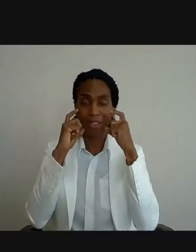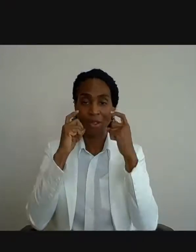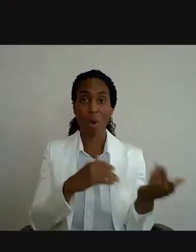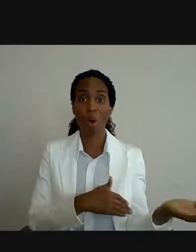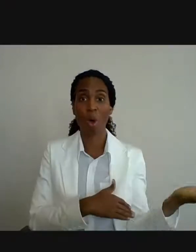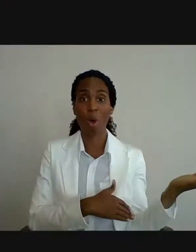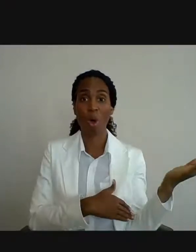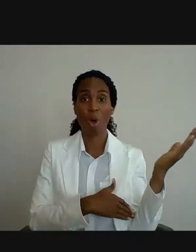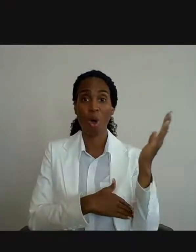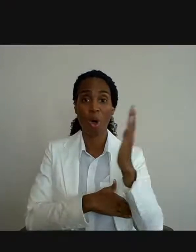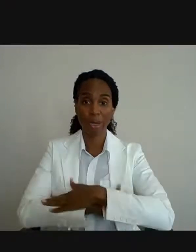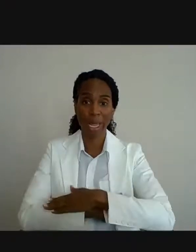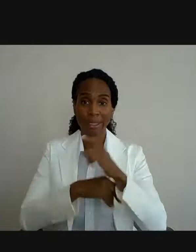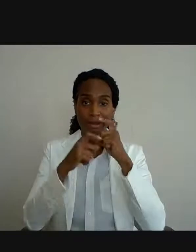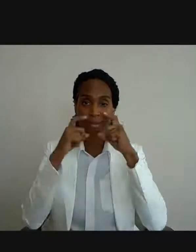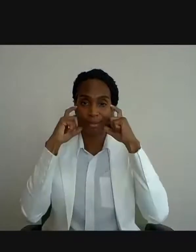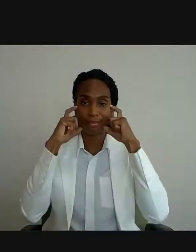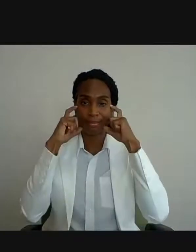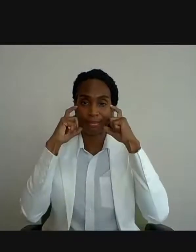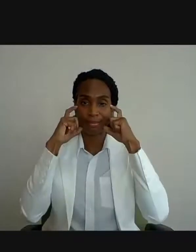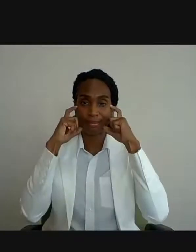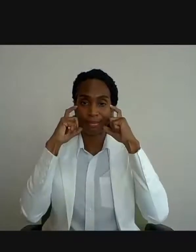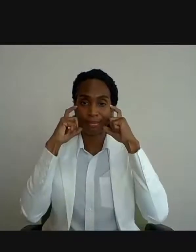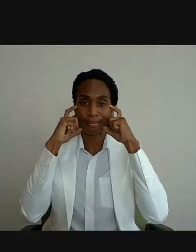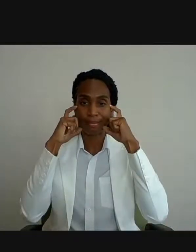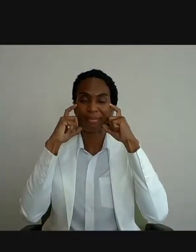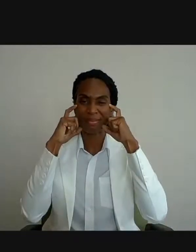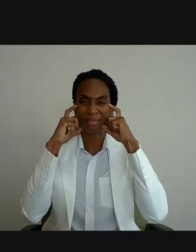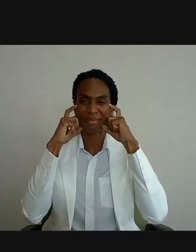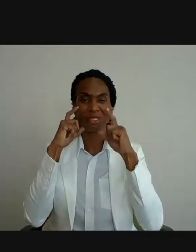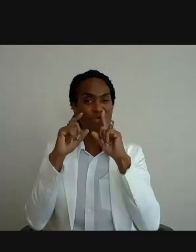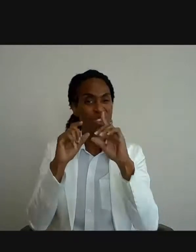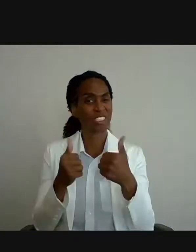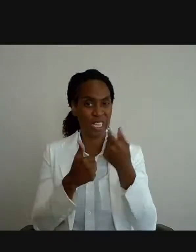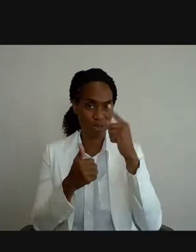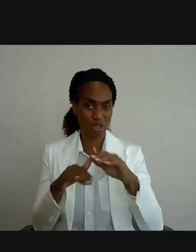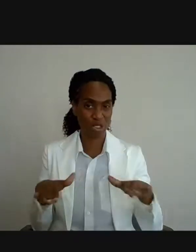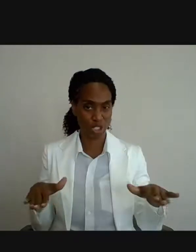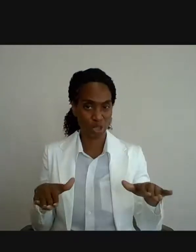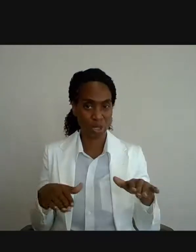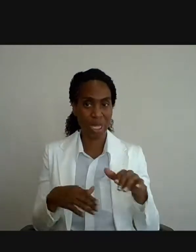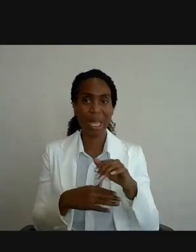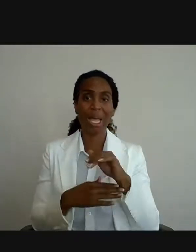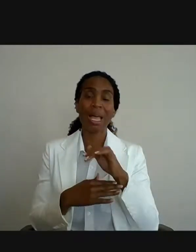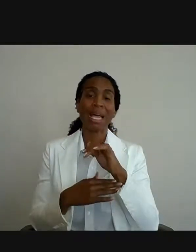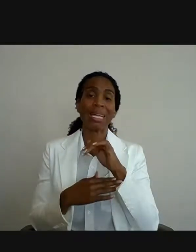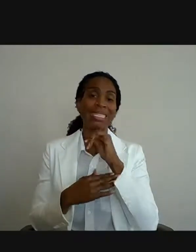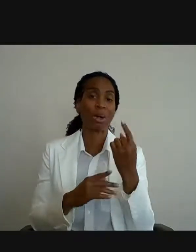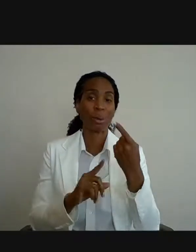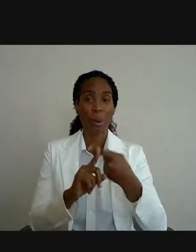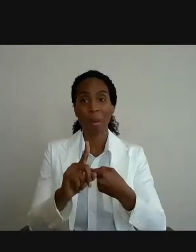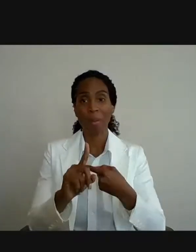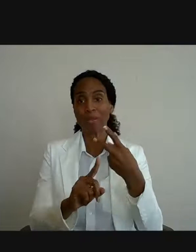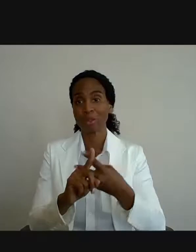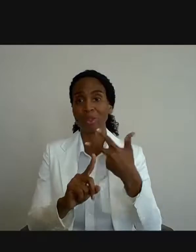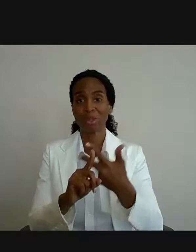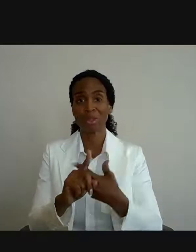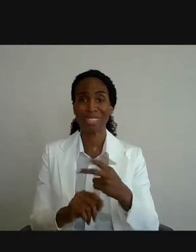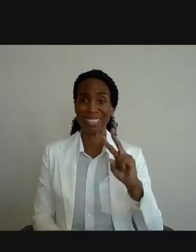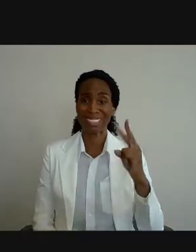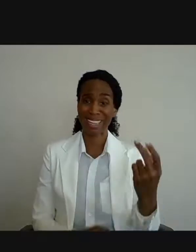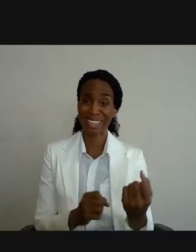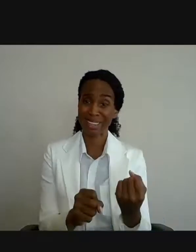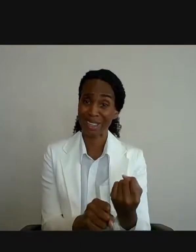day. And we've talked about not for just months, but we're going on and like into a robust second